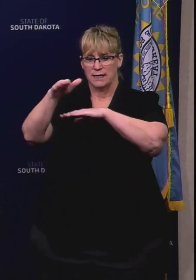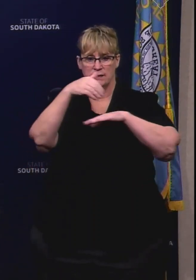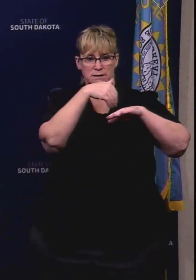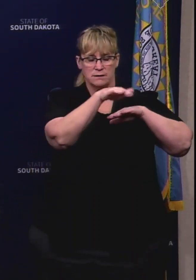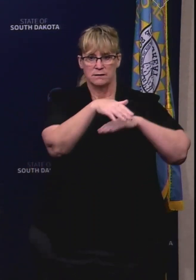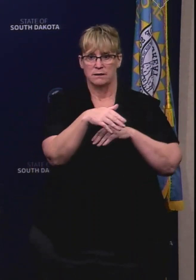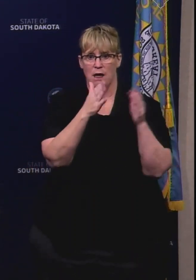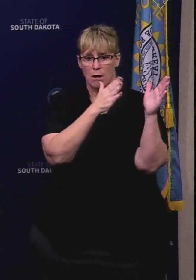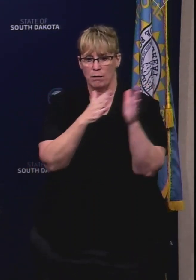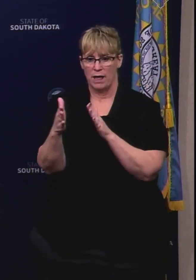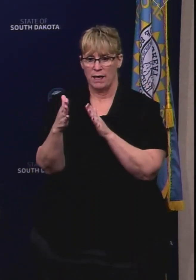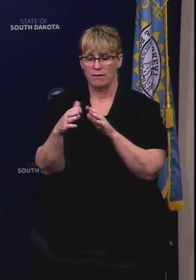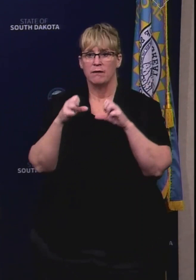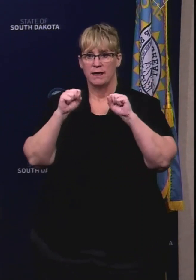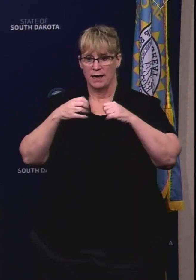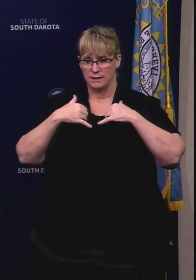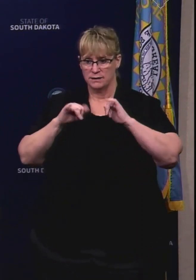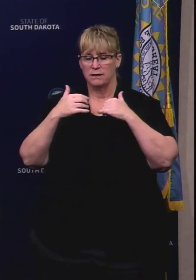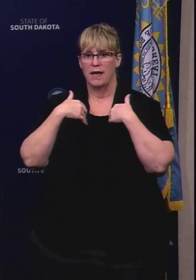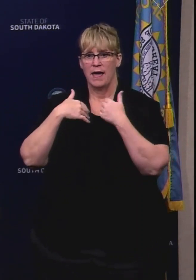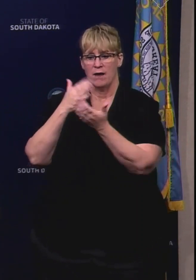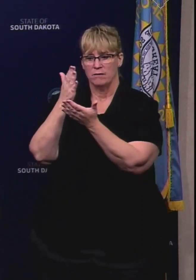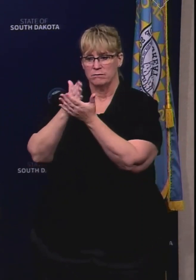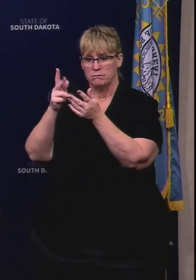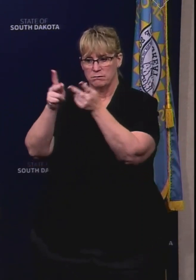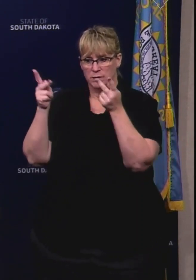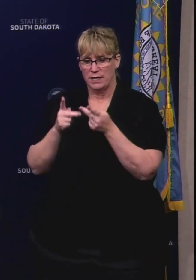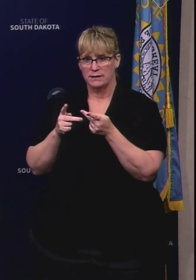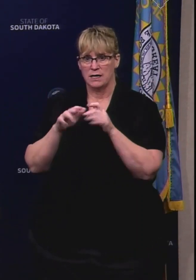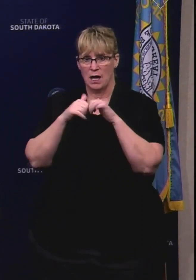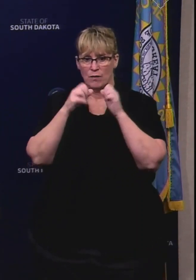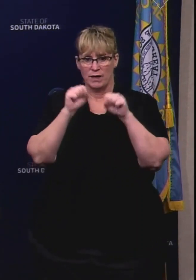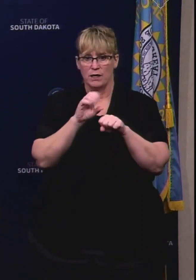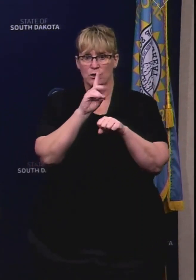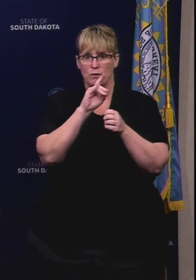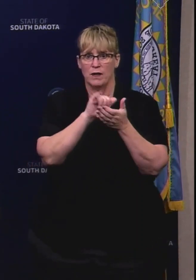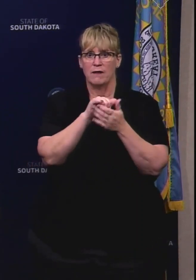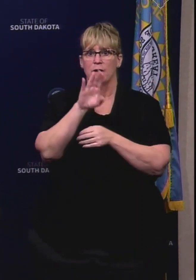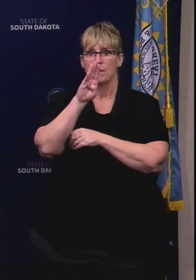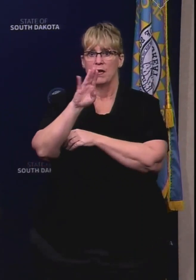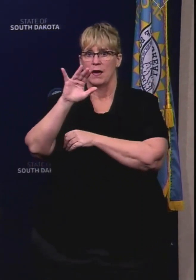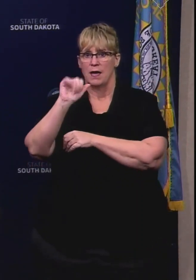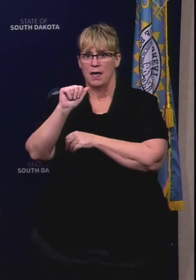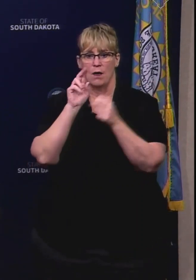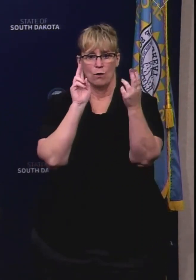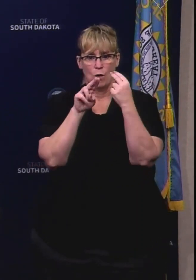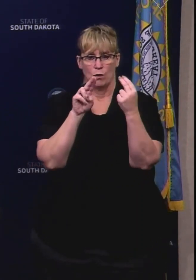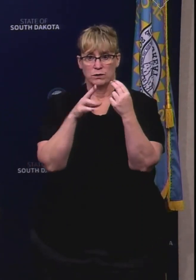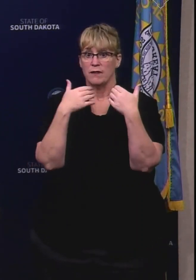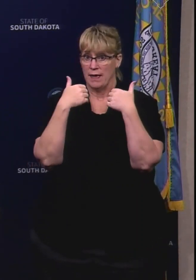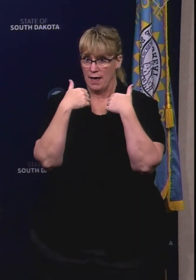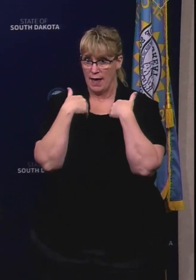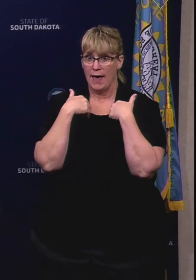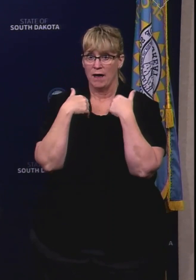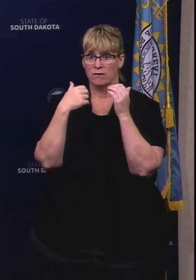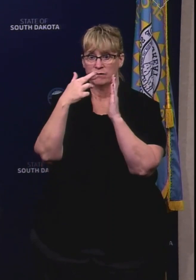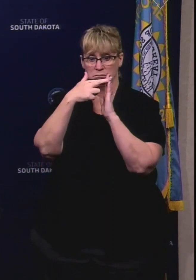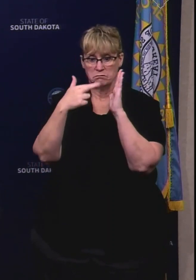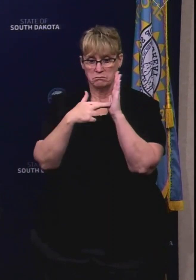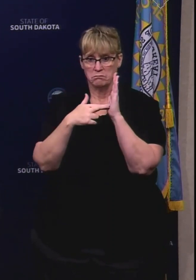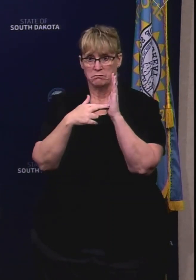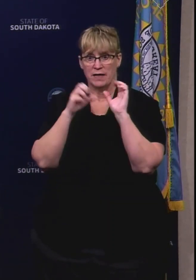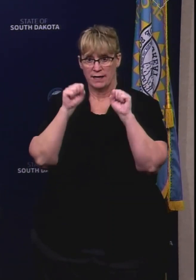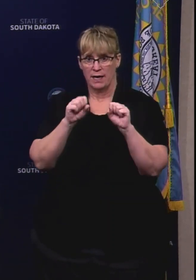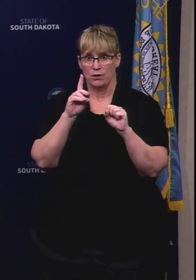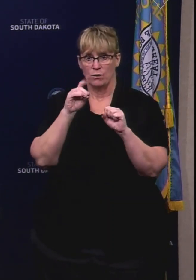plan for how they could still have checkpoints, how they could facilitate those on their BIA roads, which they do have jurisdiction over,